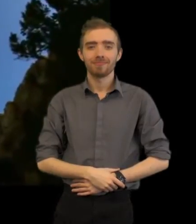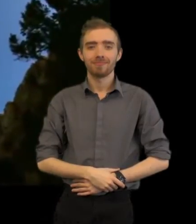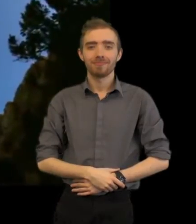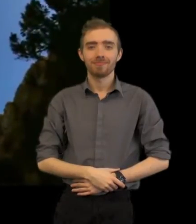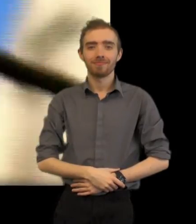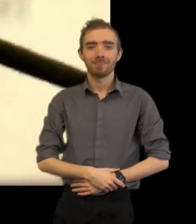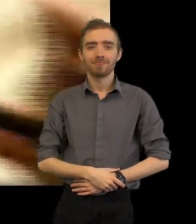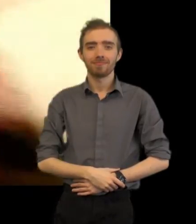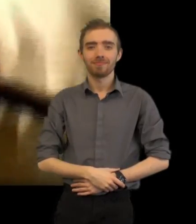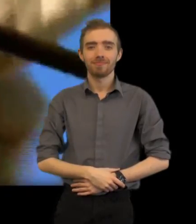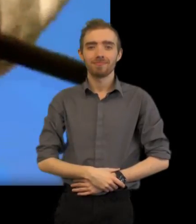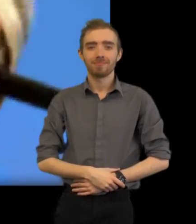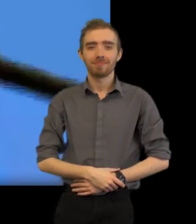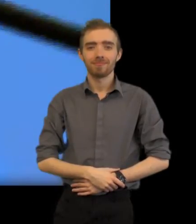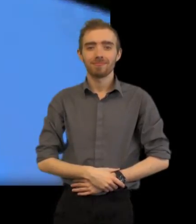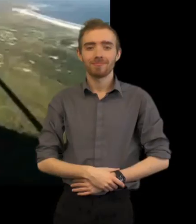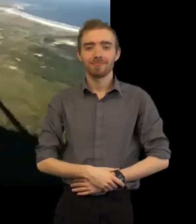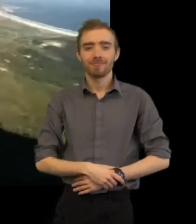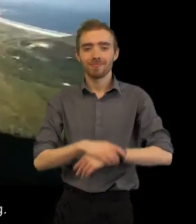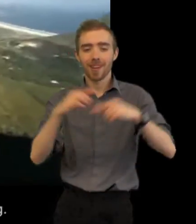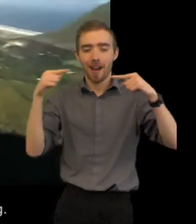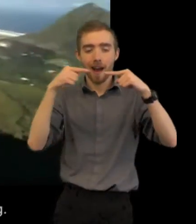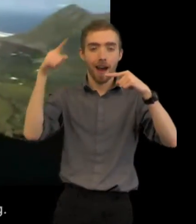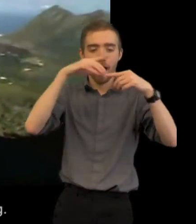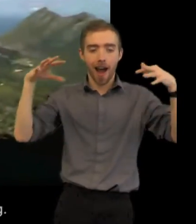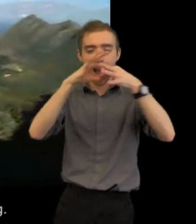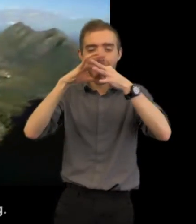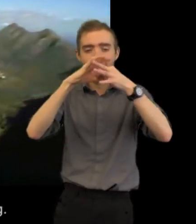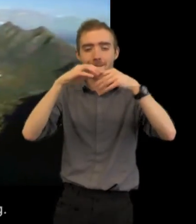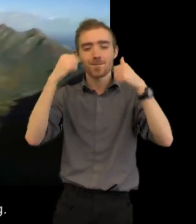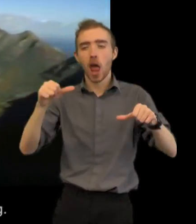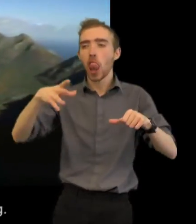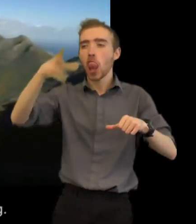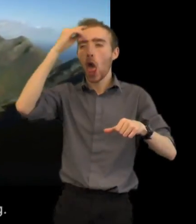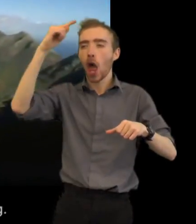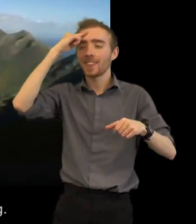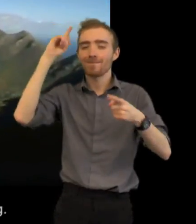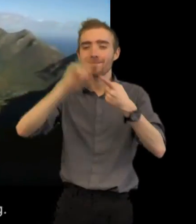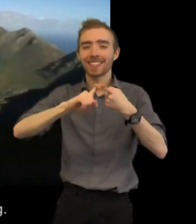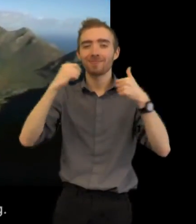We finally learned something.